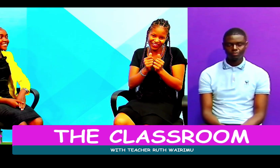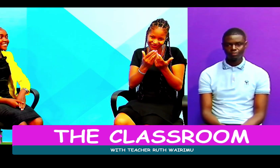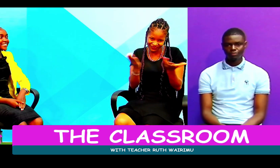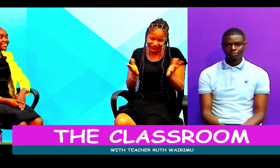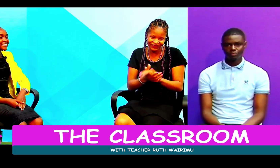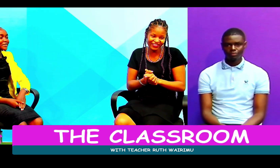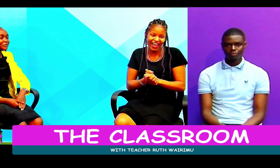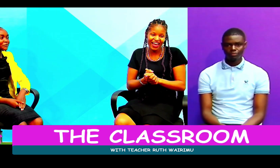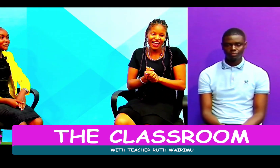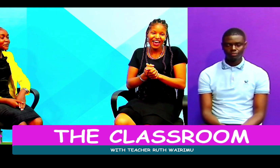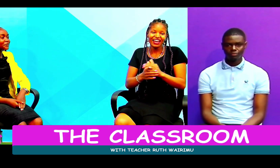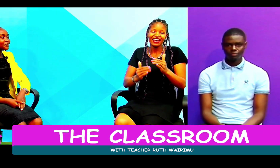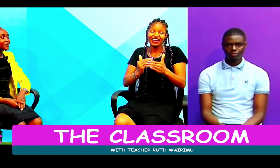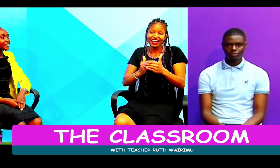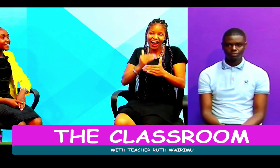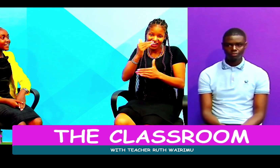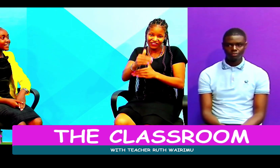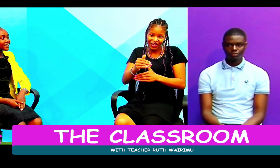that response.